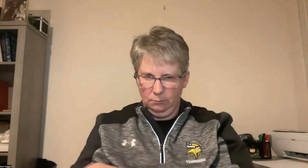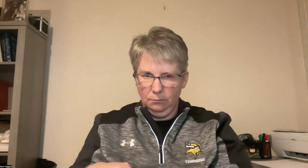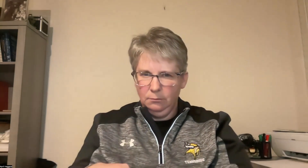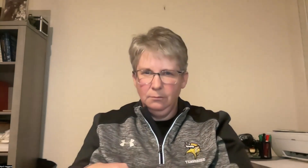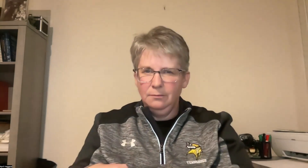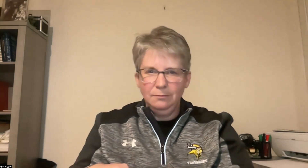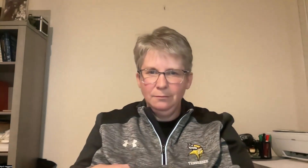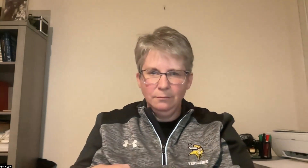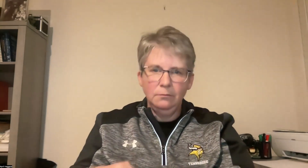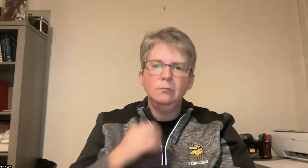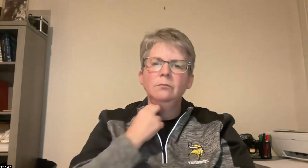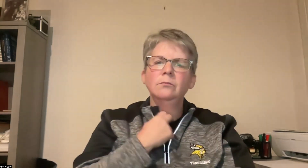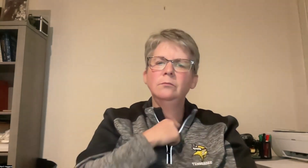Hello, this is Jennifer.